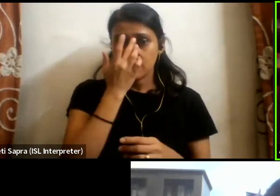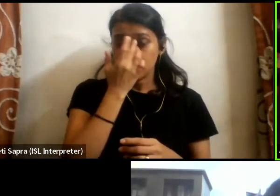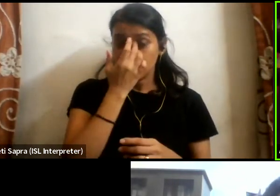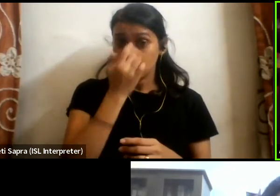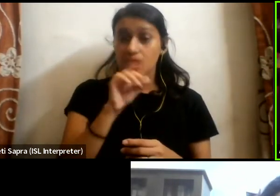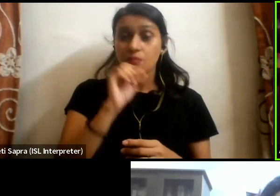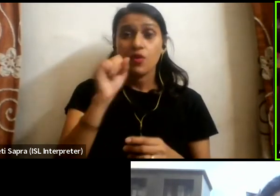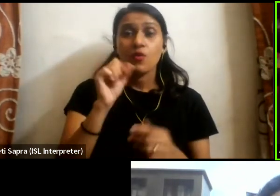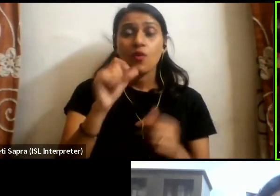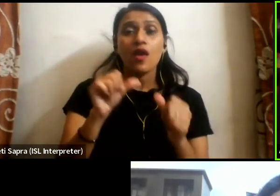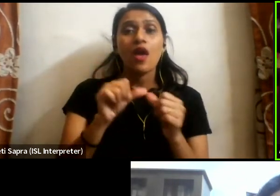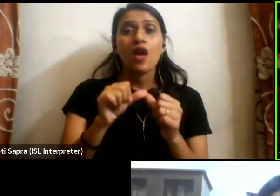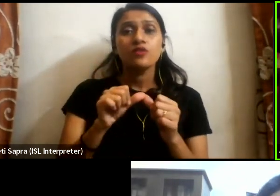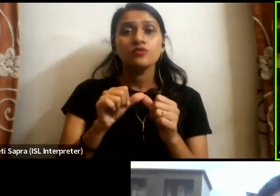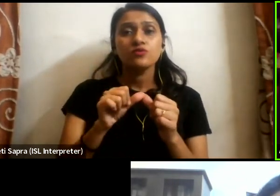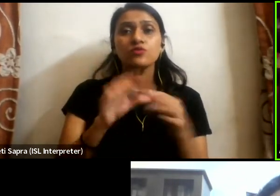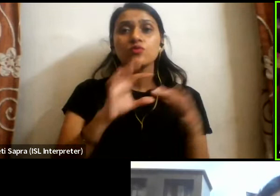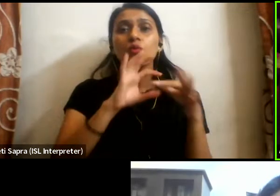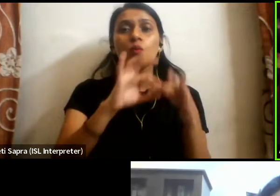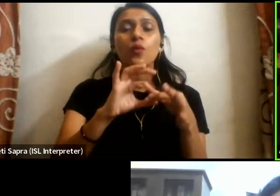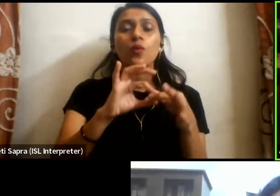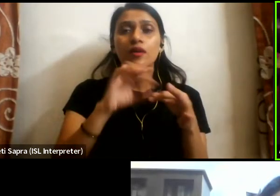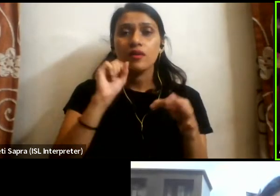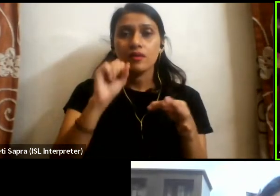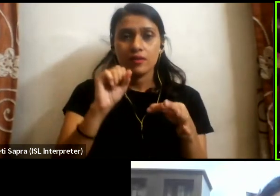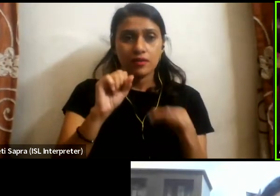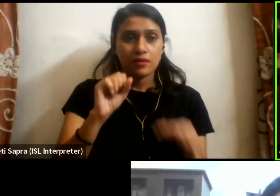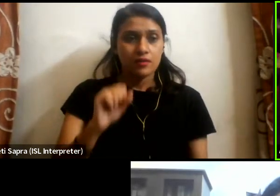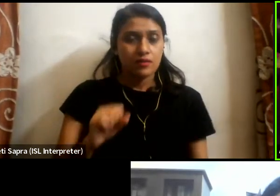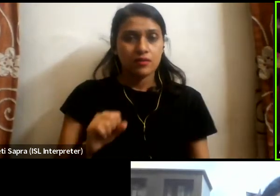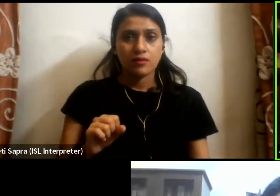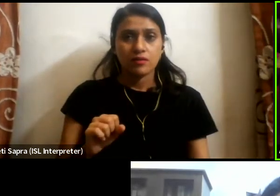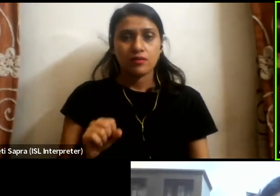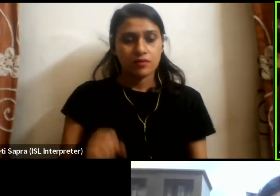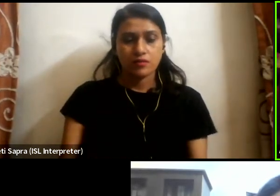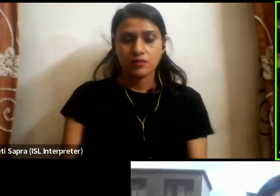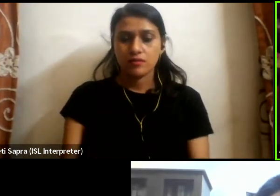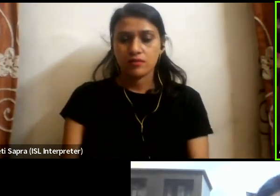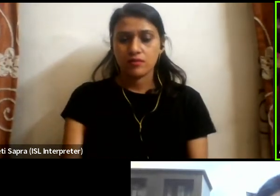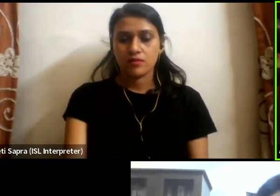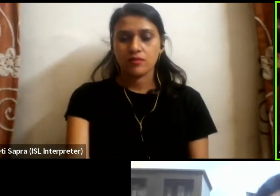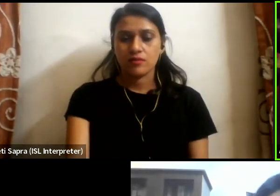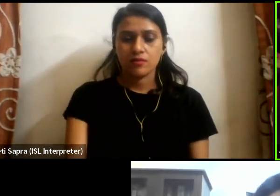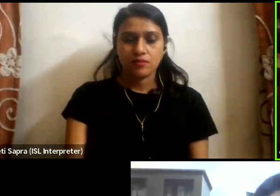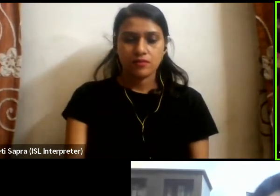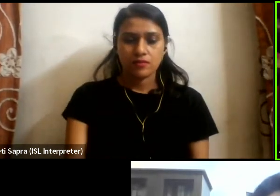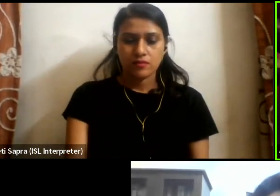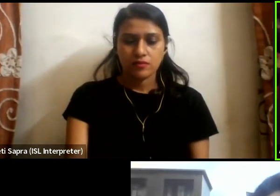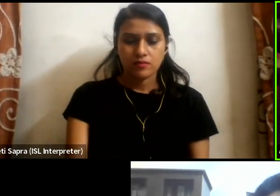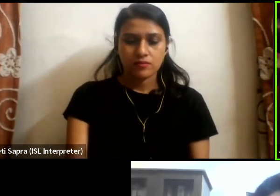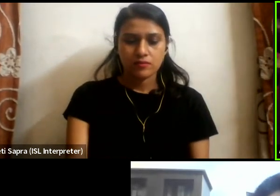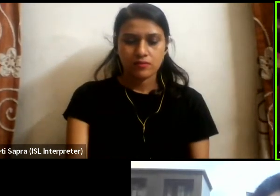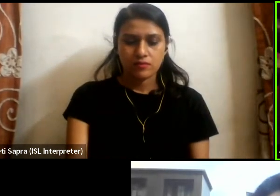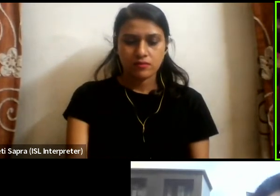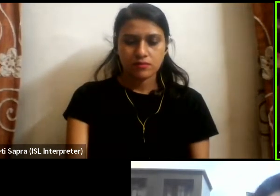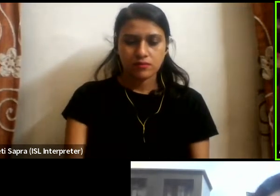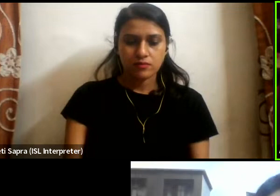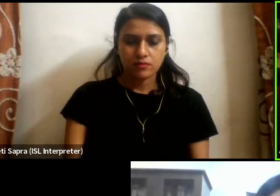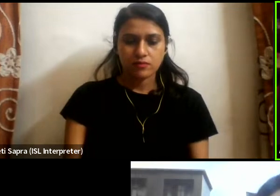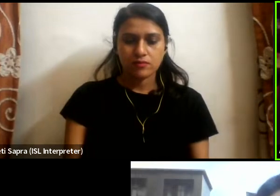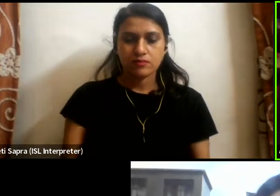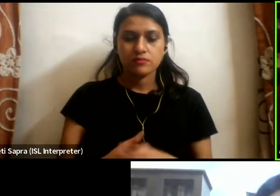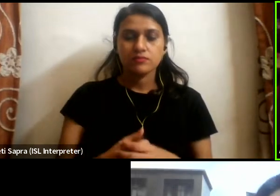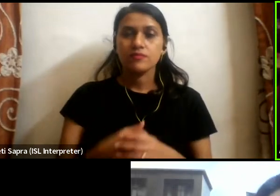your associated characteristics are, plus not being, taking the injustices